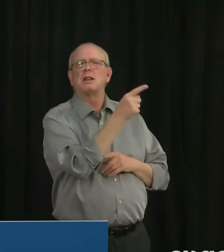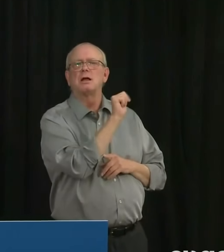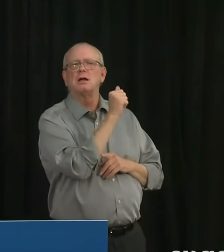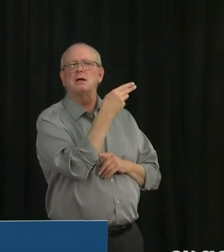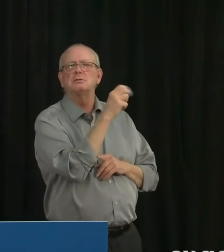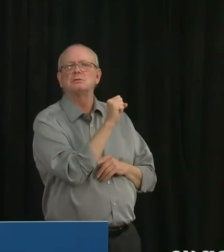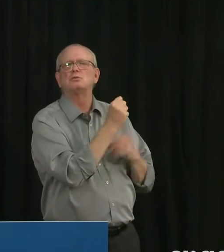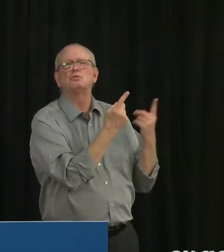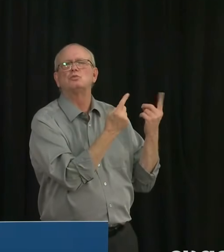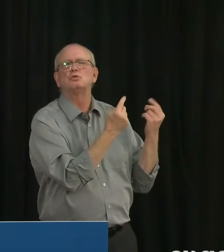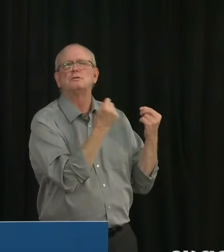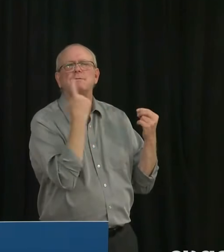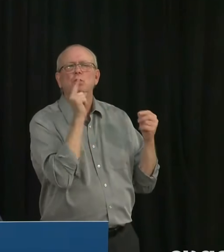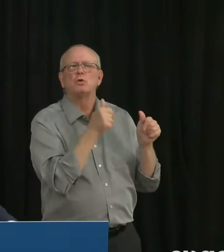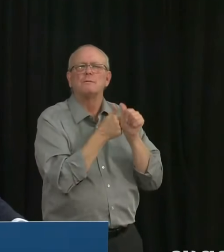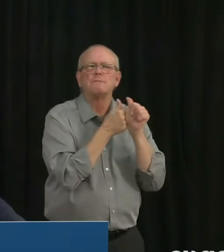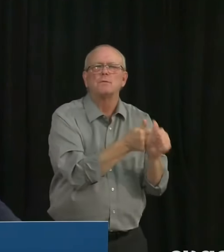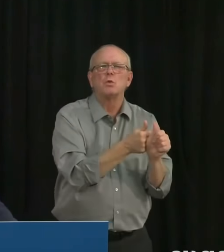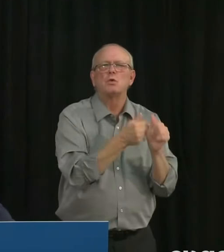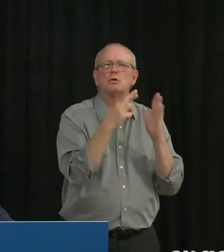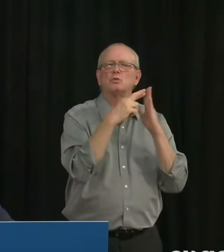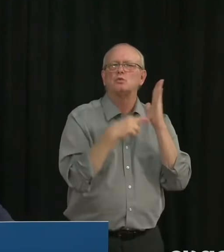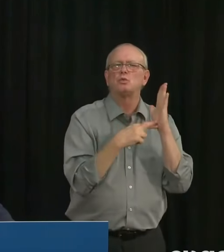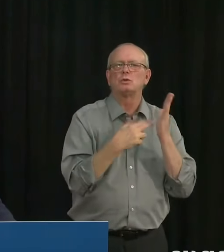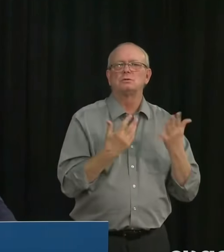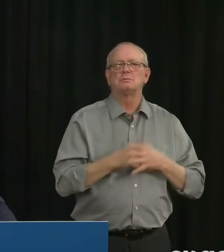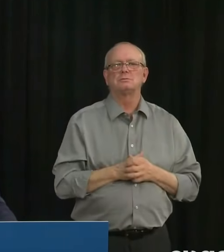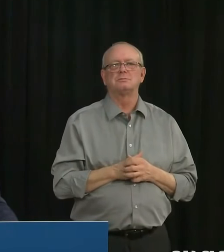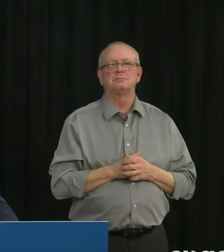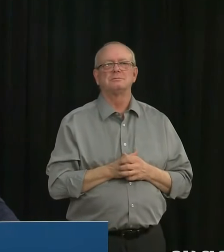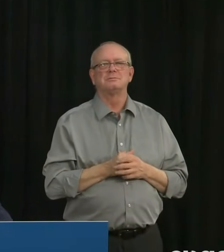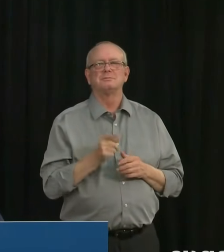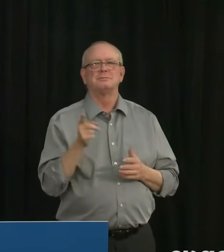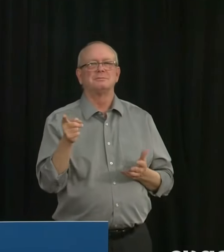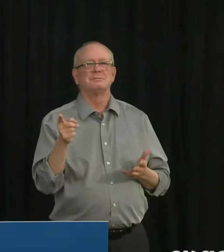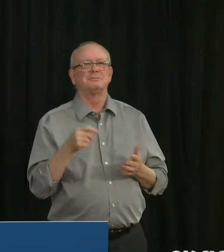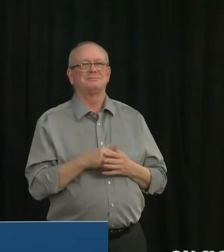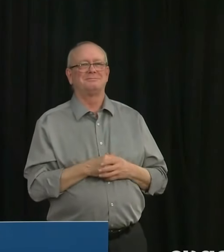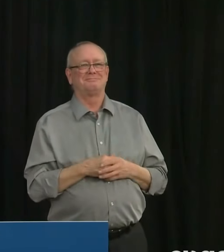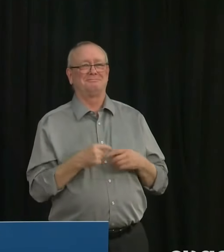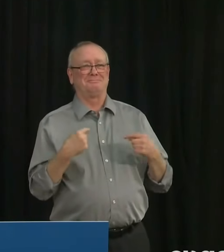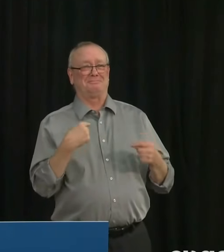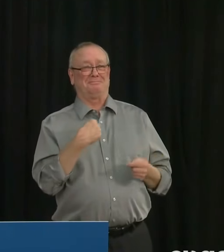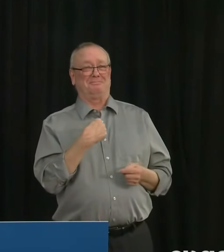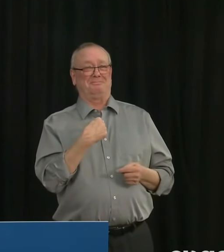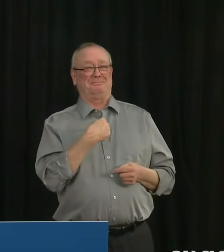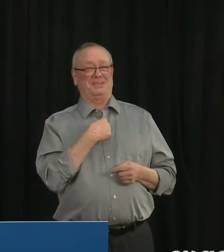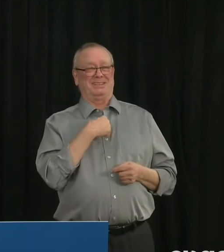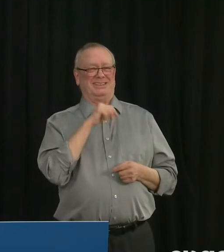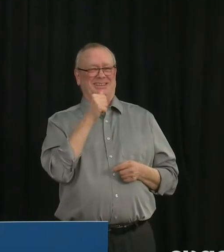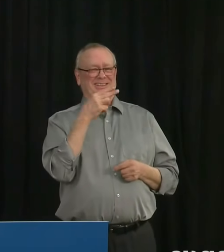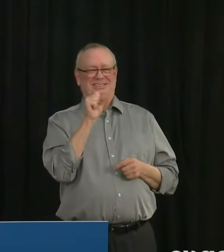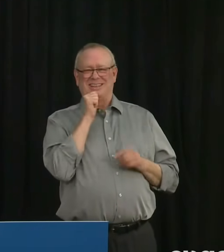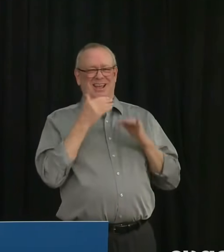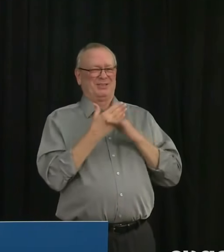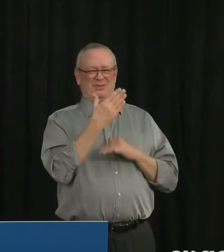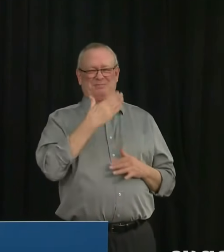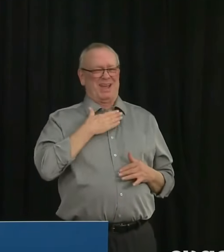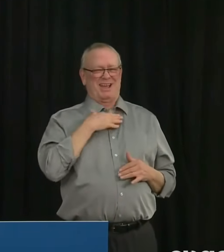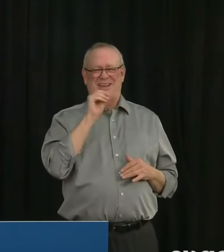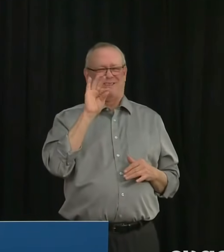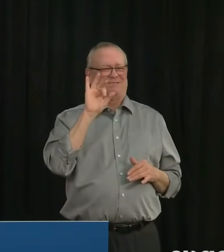go through your office? Well, nothing goes through our office. That's my only question. No, nothing goes through our office. That's a totally insane